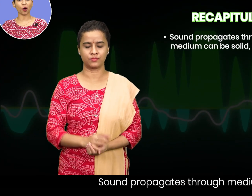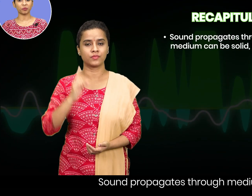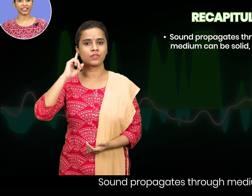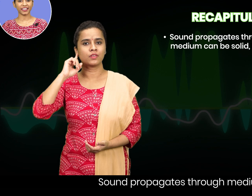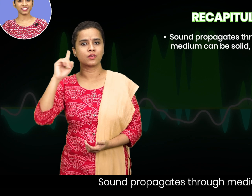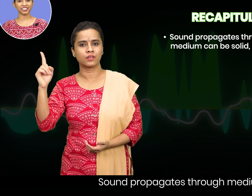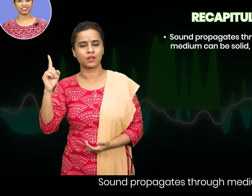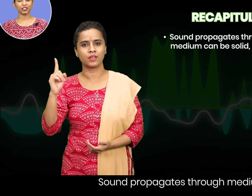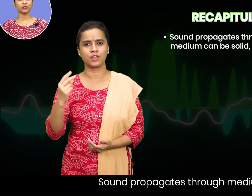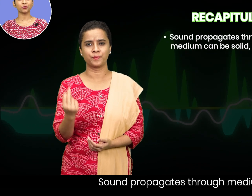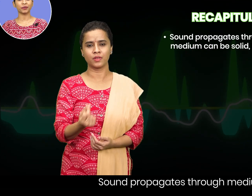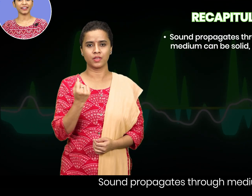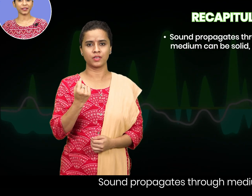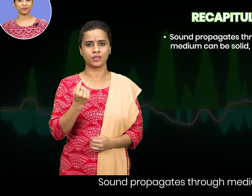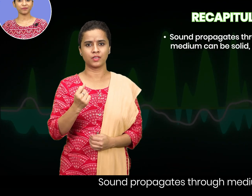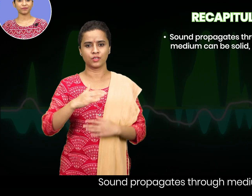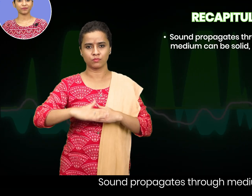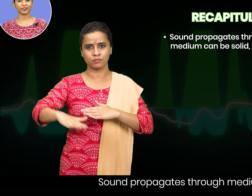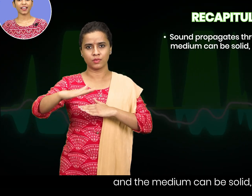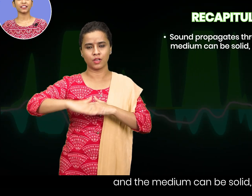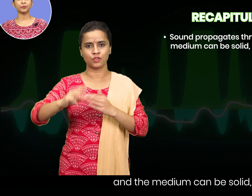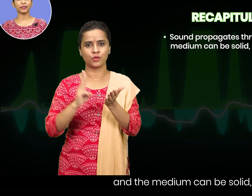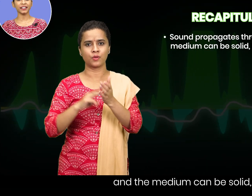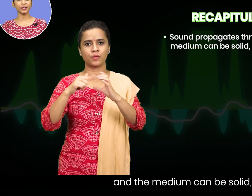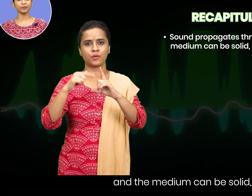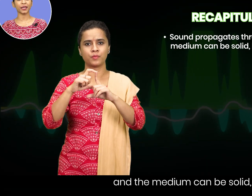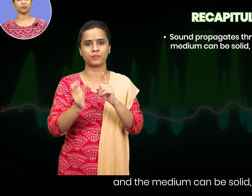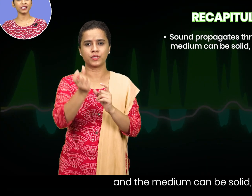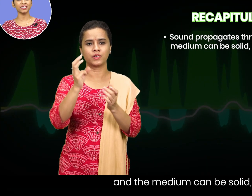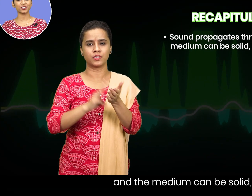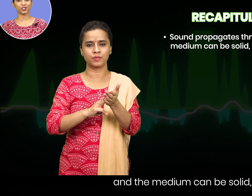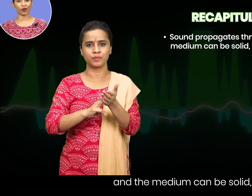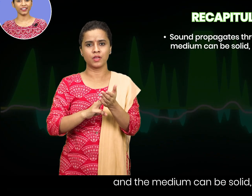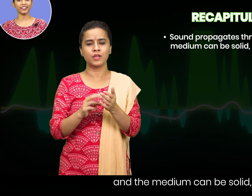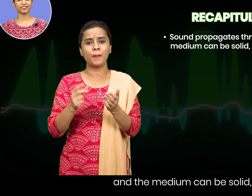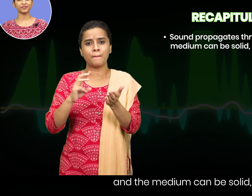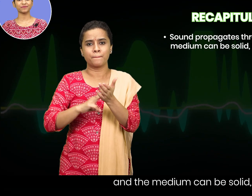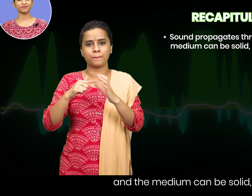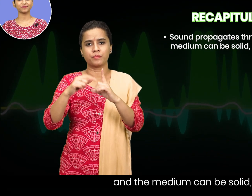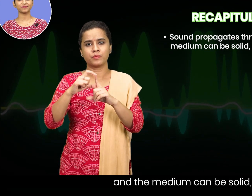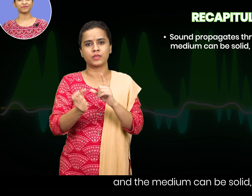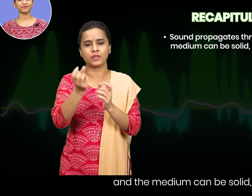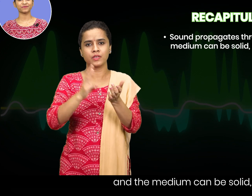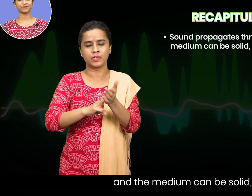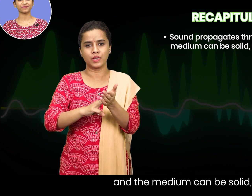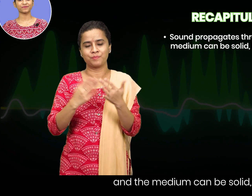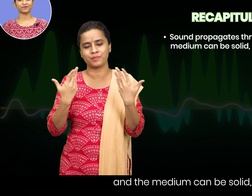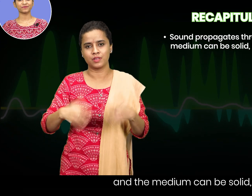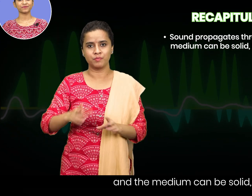Sound propagates through medium, and the medium can be solid,